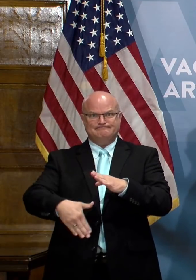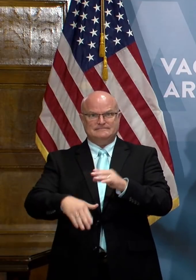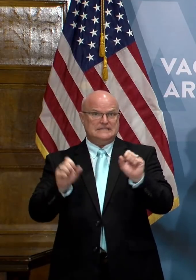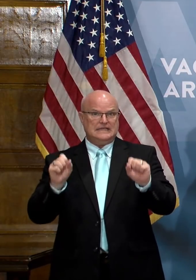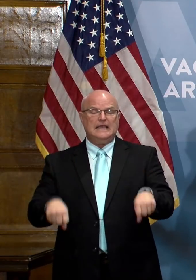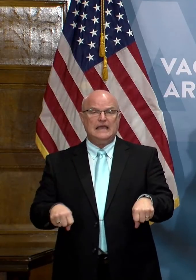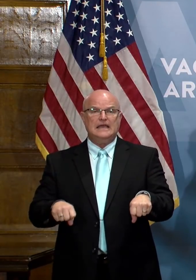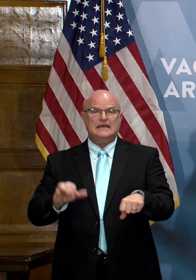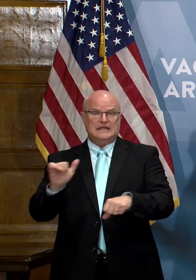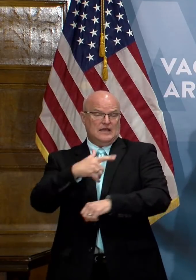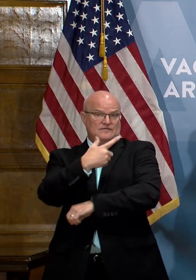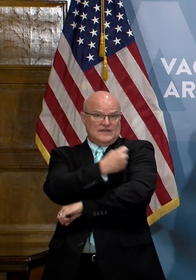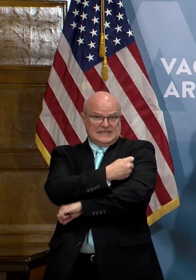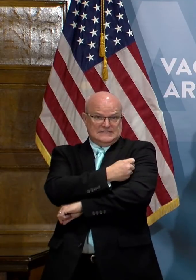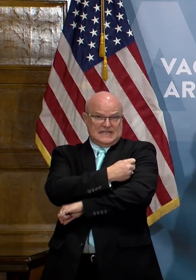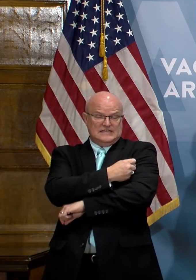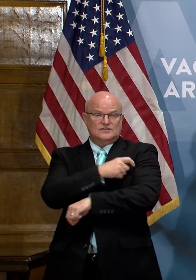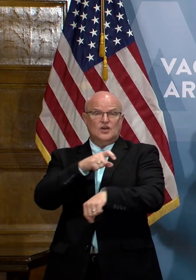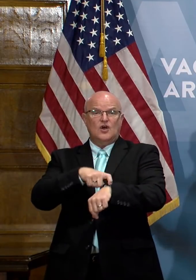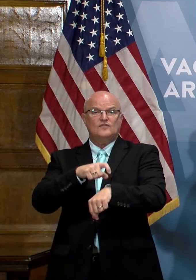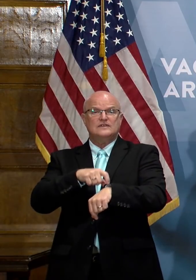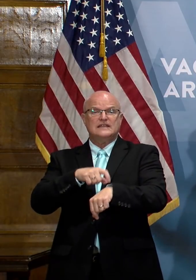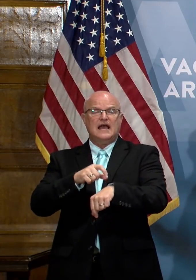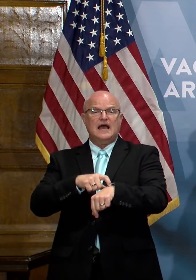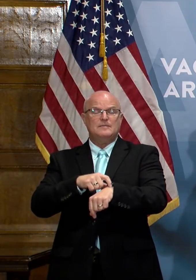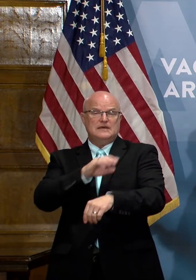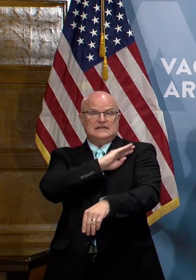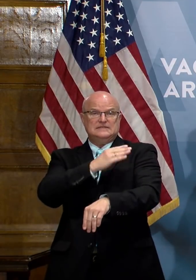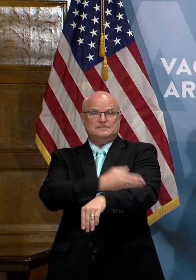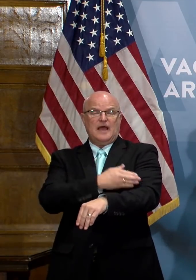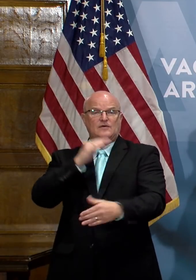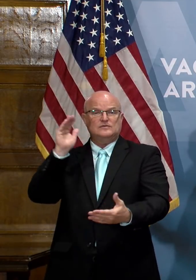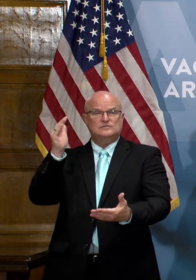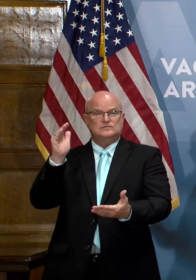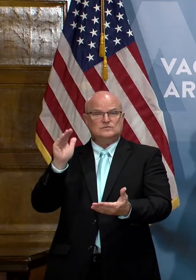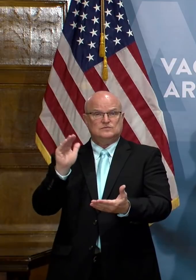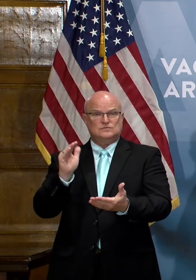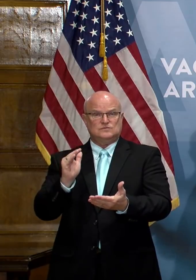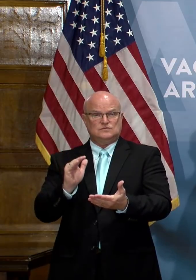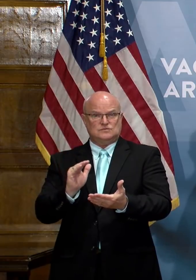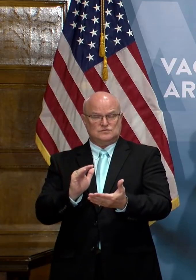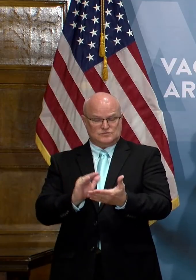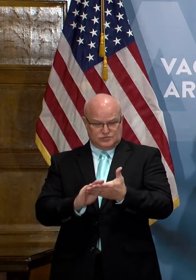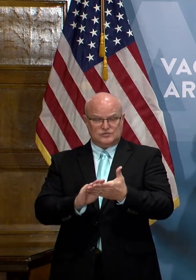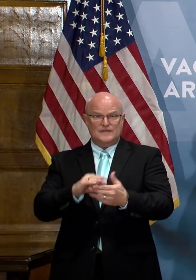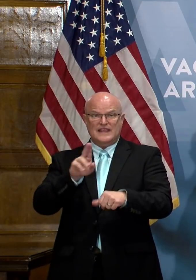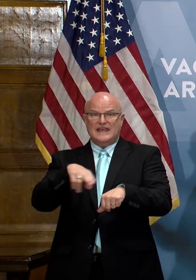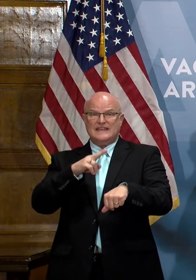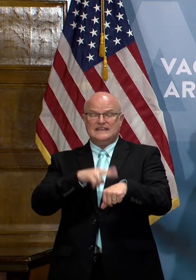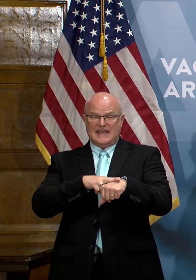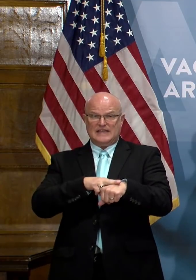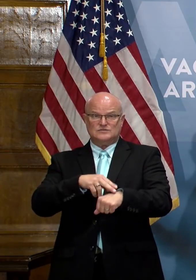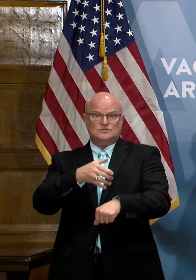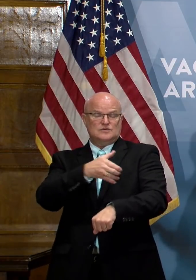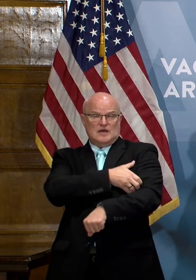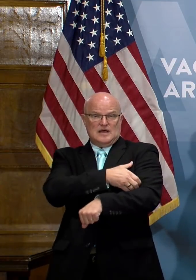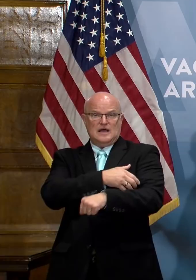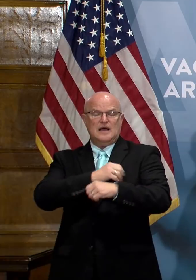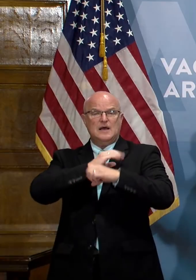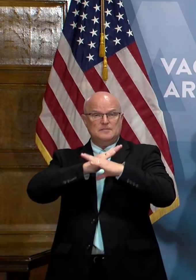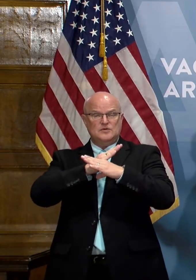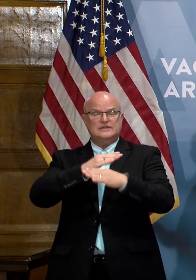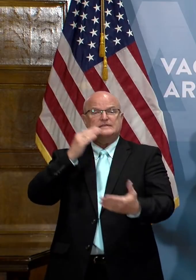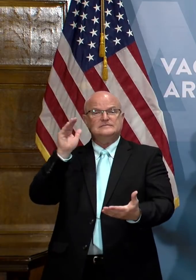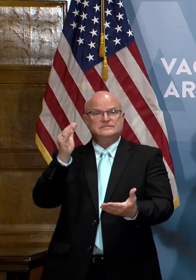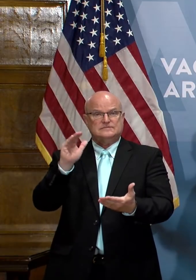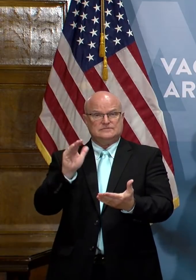like a vaccine over time loses some of its effectiveness, the natural immunity loses its effectiveness